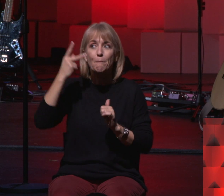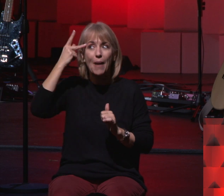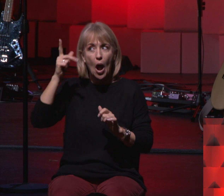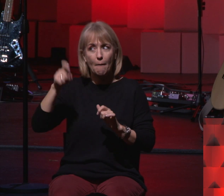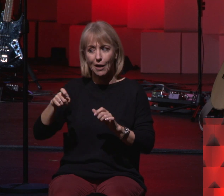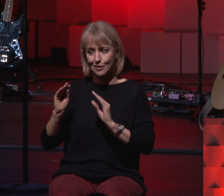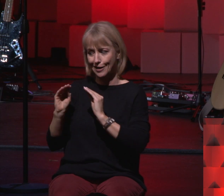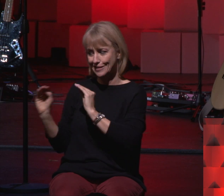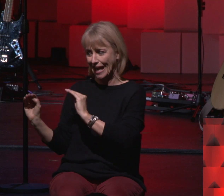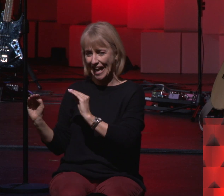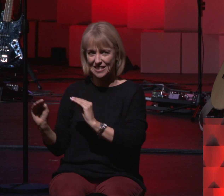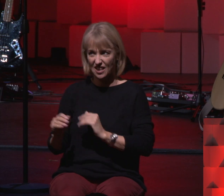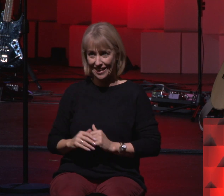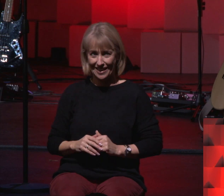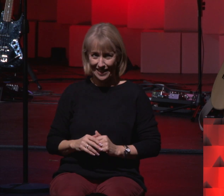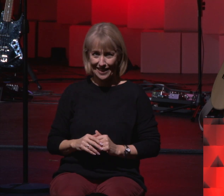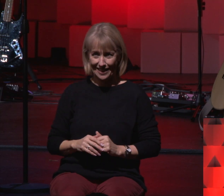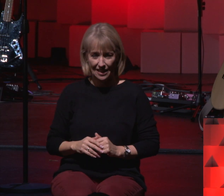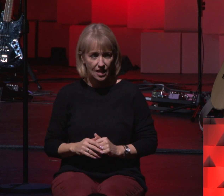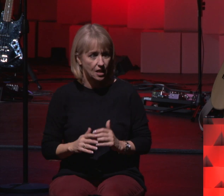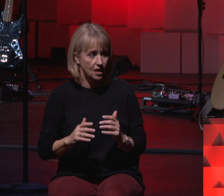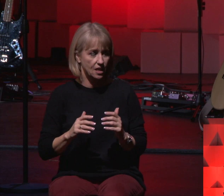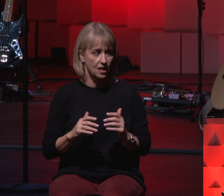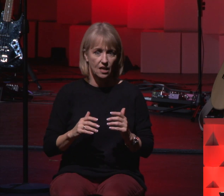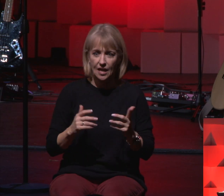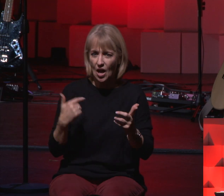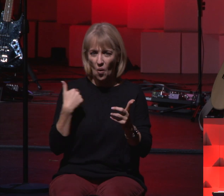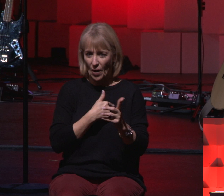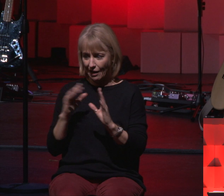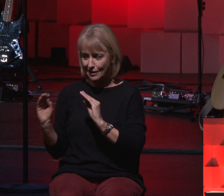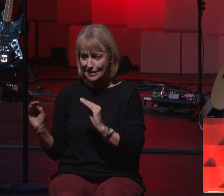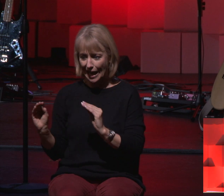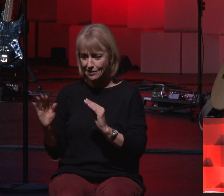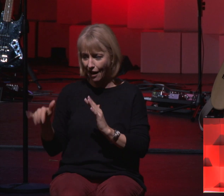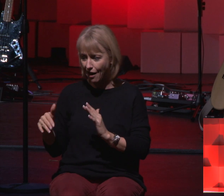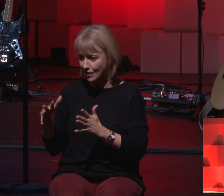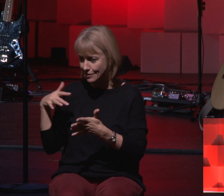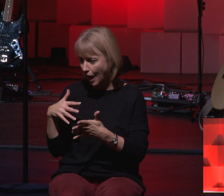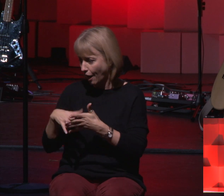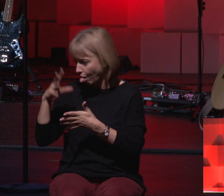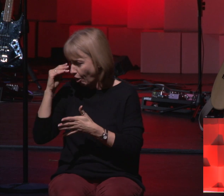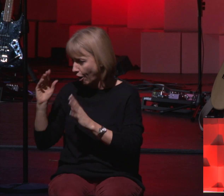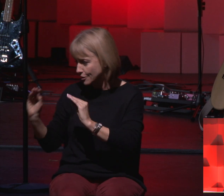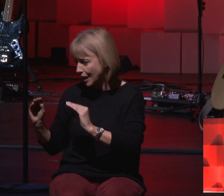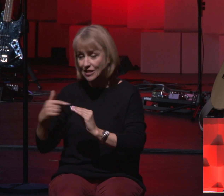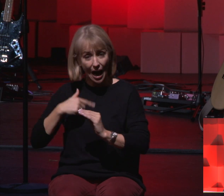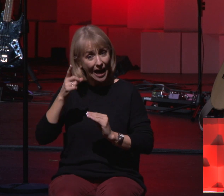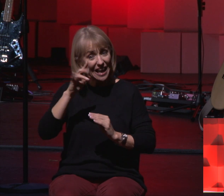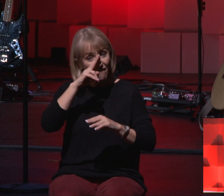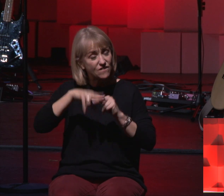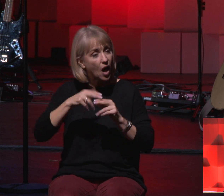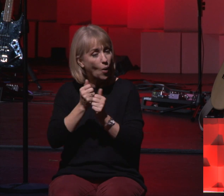to teach your child to drive. And so we got to do that. So here, studying the book, learning it, getting the car. And our son, it was kind of fun to do that.